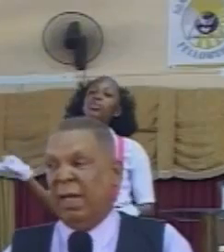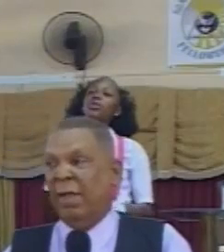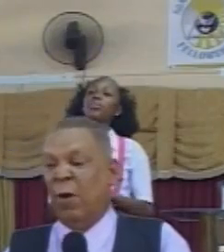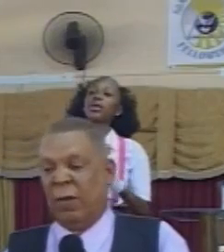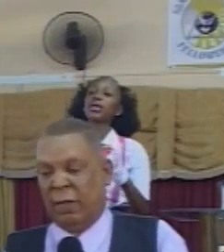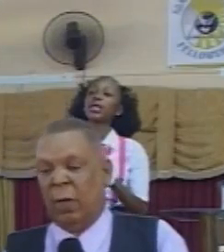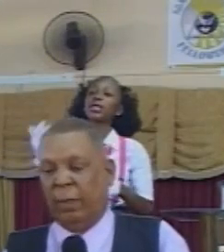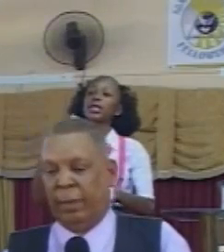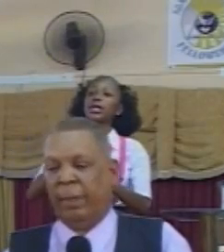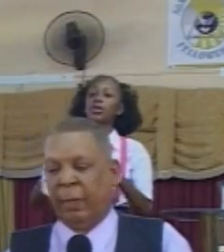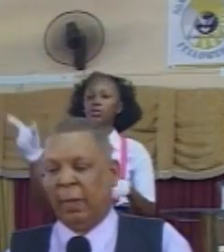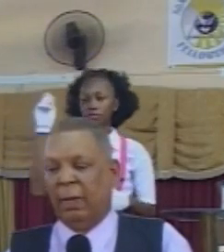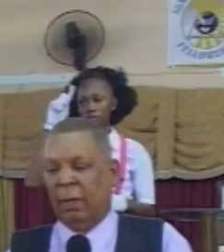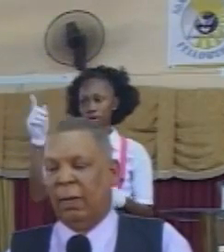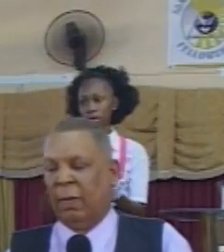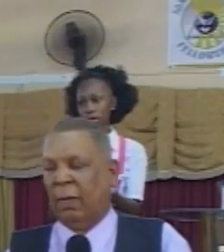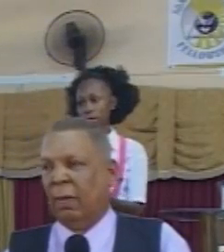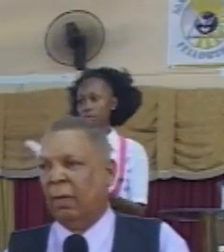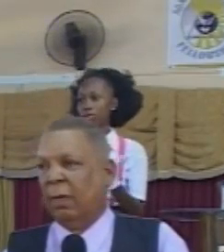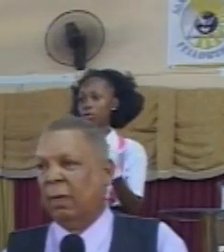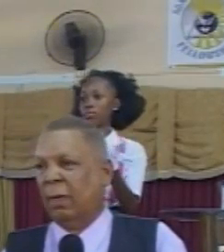maybe even among us now,